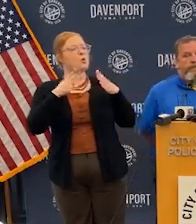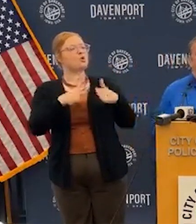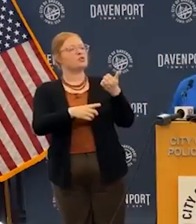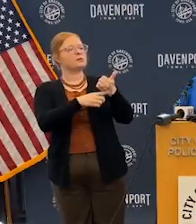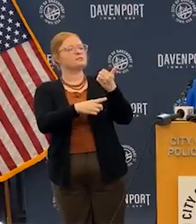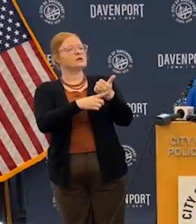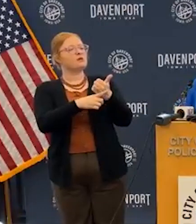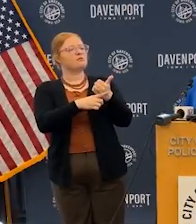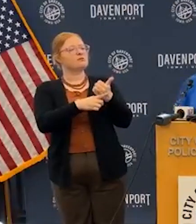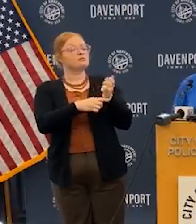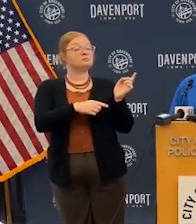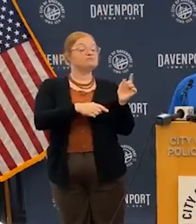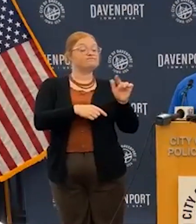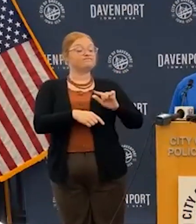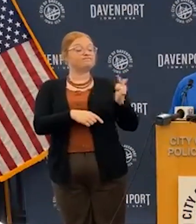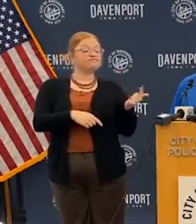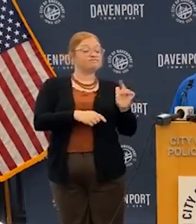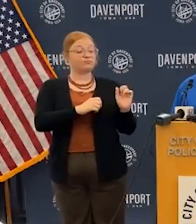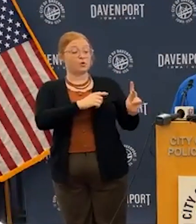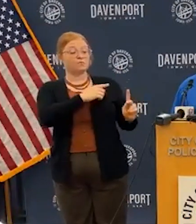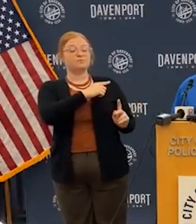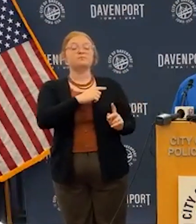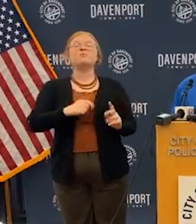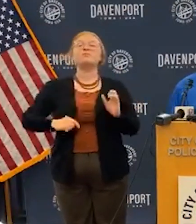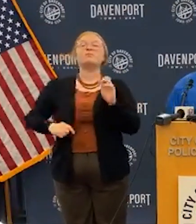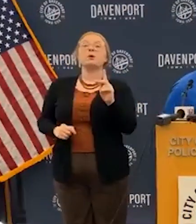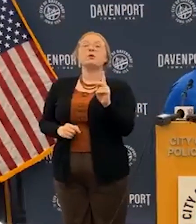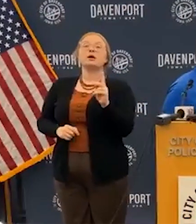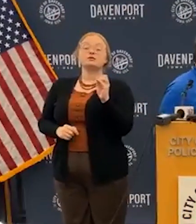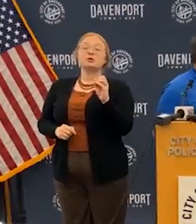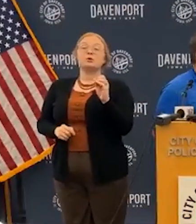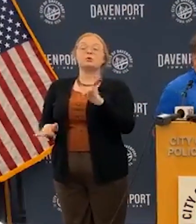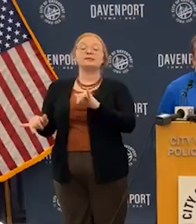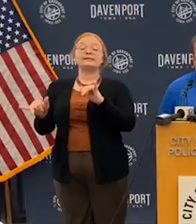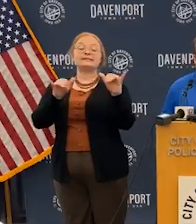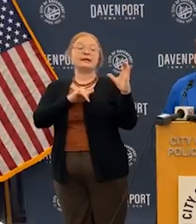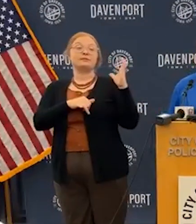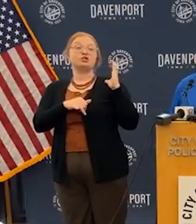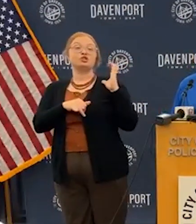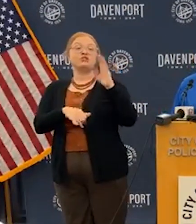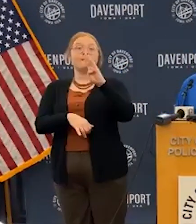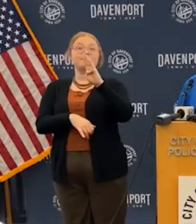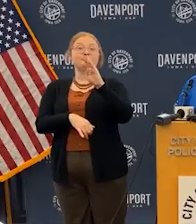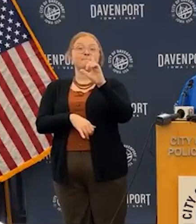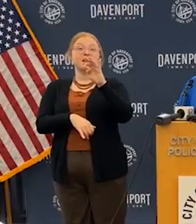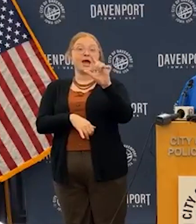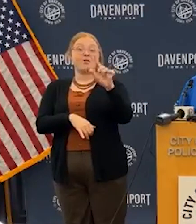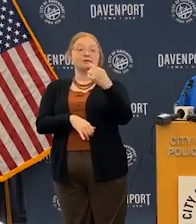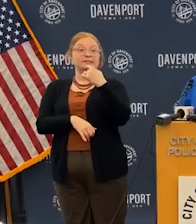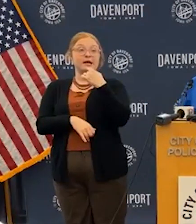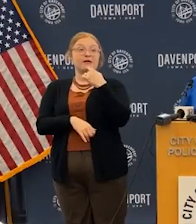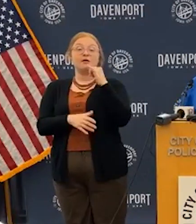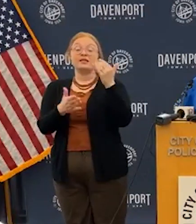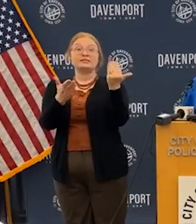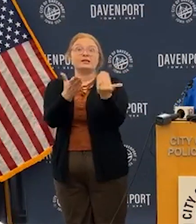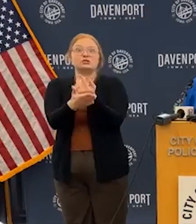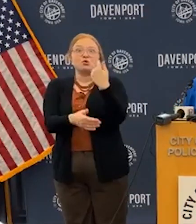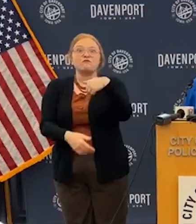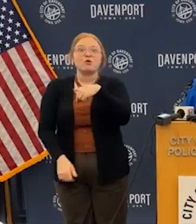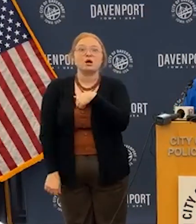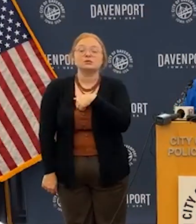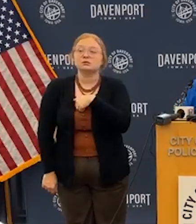Yep. So I will say, sort of like Chief Bladel, This is a new thing for this city.